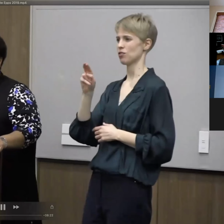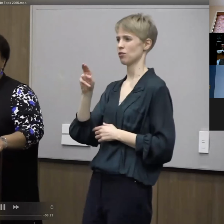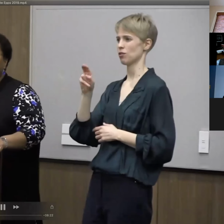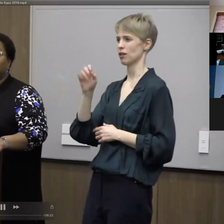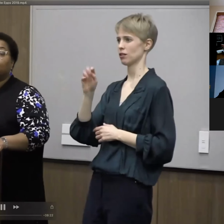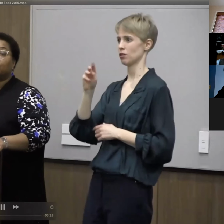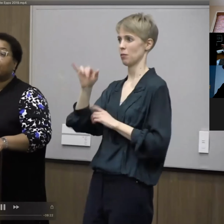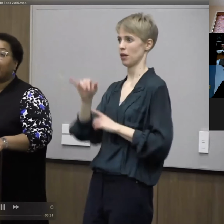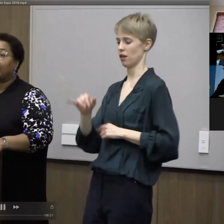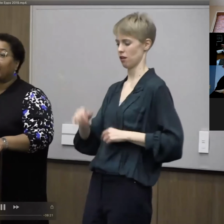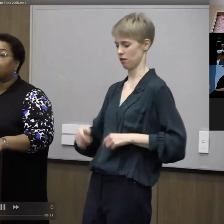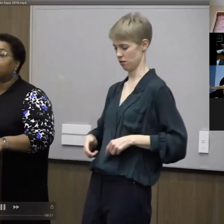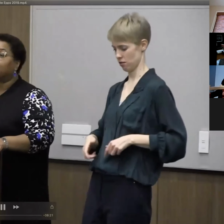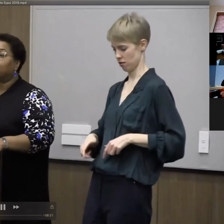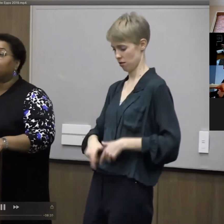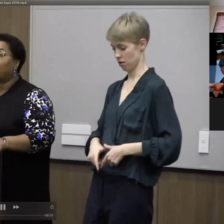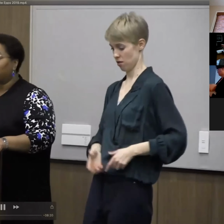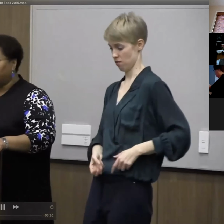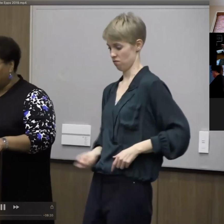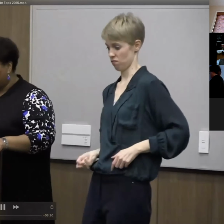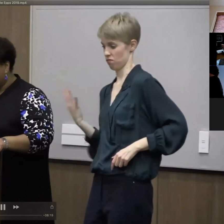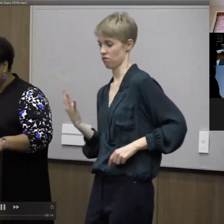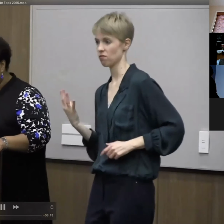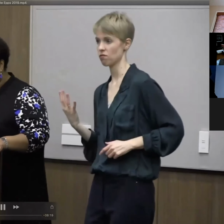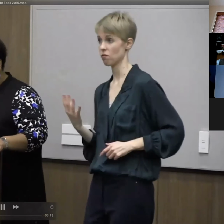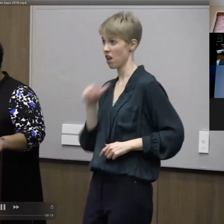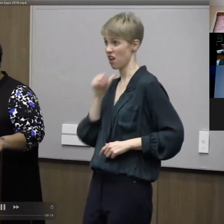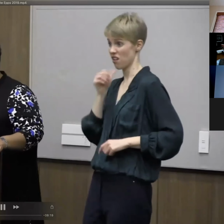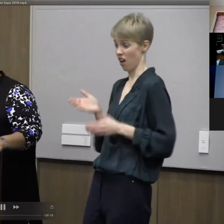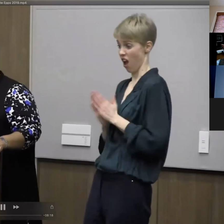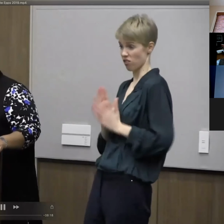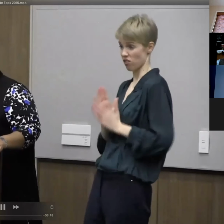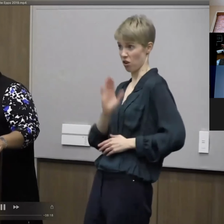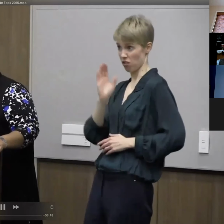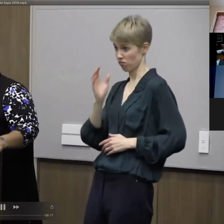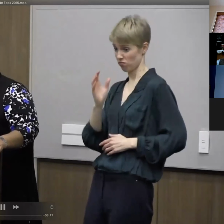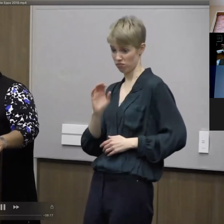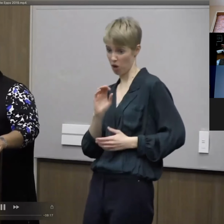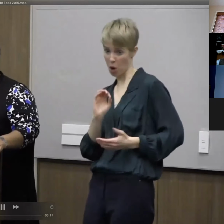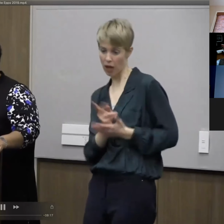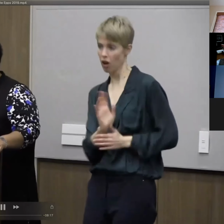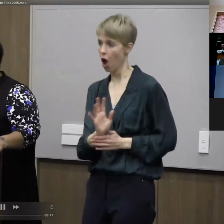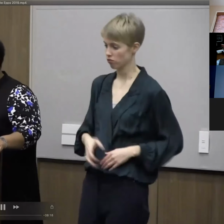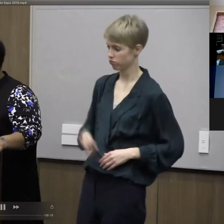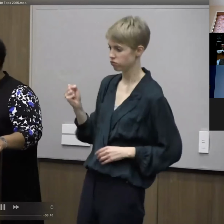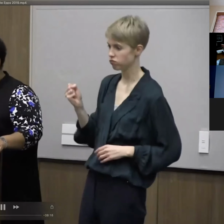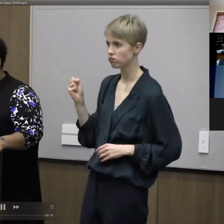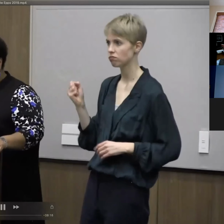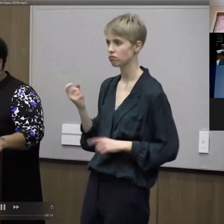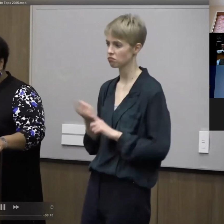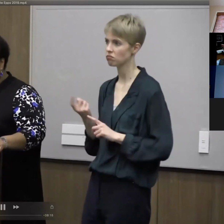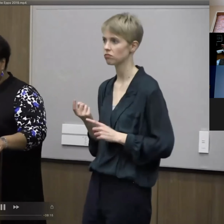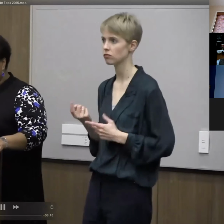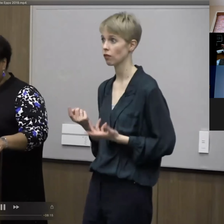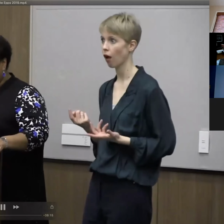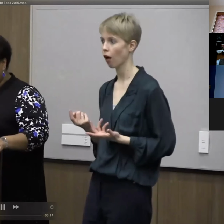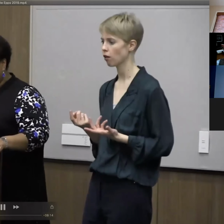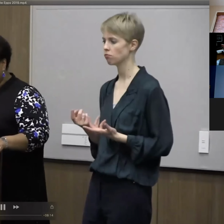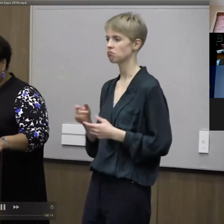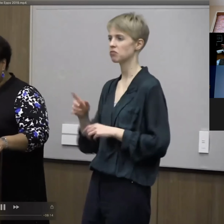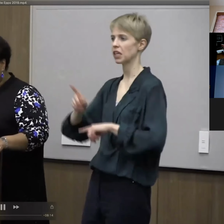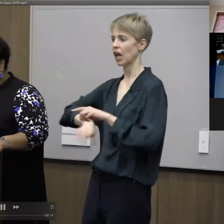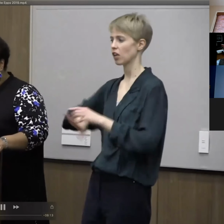1961, from which she had absolutely no recourse, and being denied first-class treatment as an American